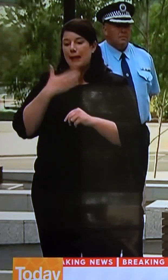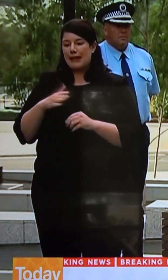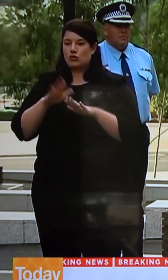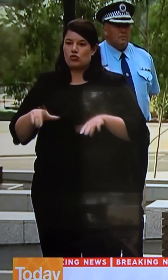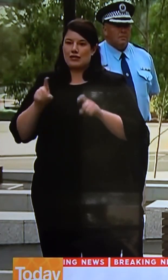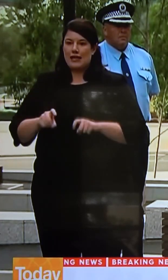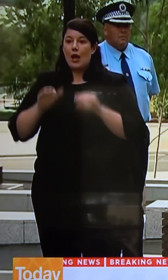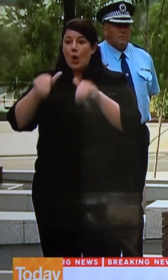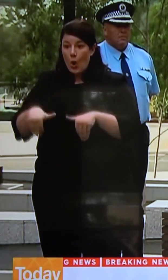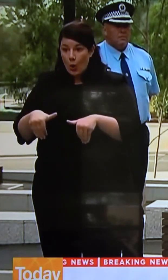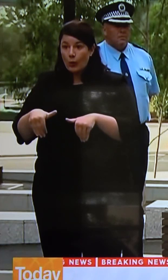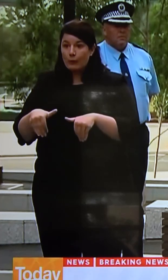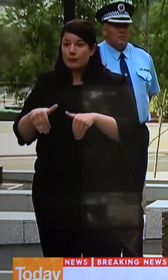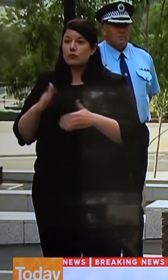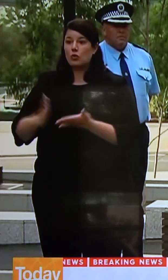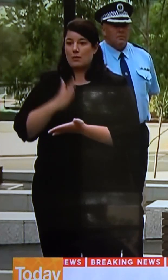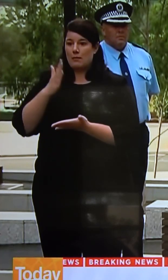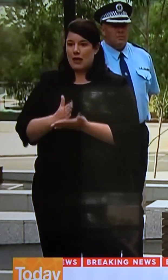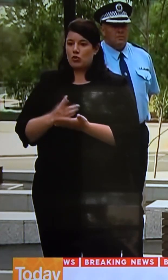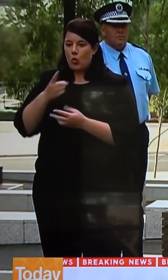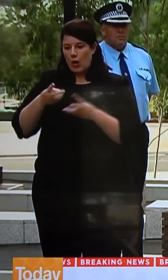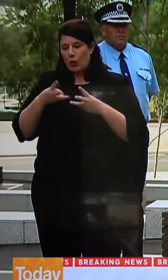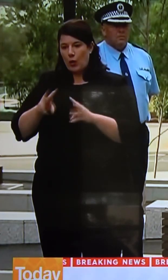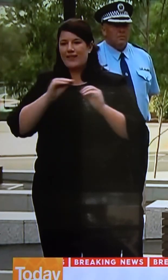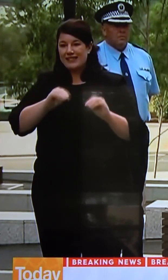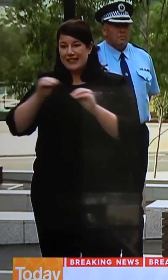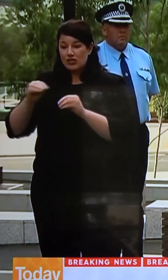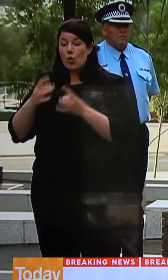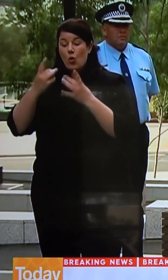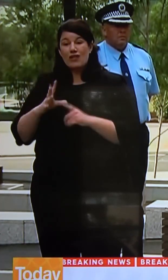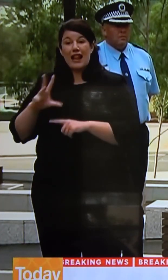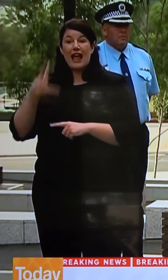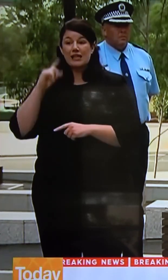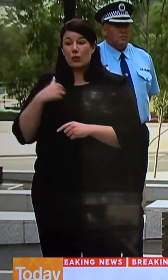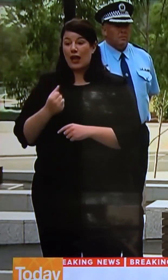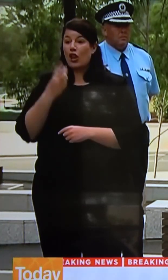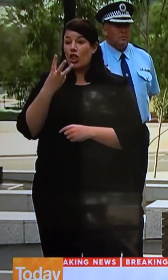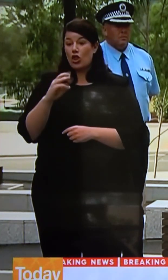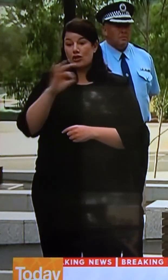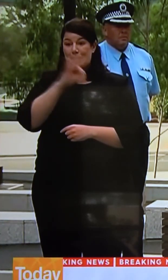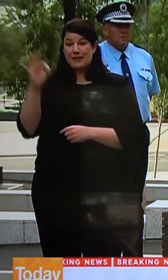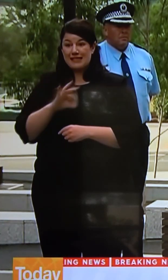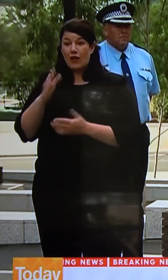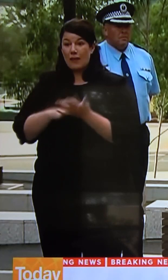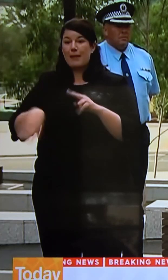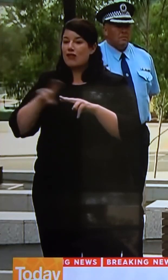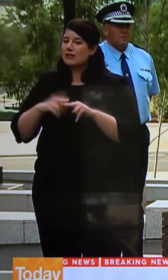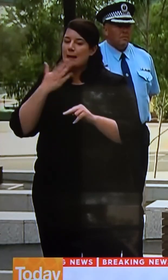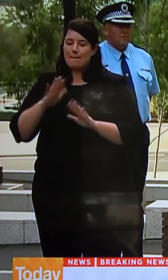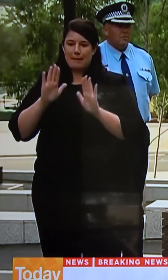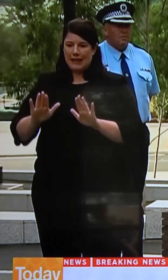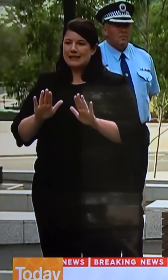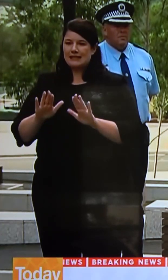home to ensure there is one single unit of teaching. Already last week, we had up to 30% of parents who chose to keep